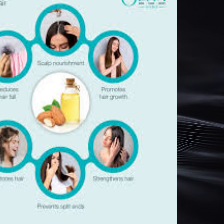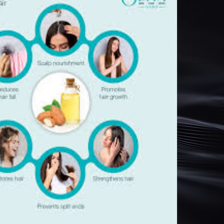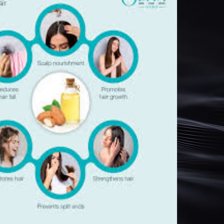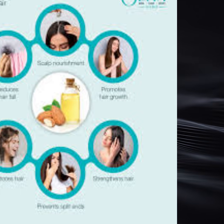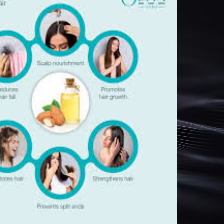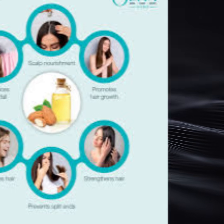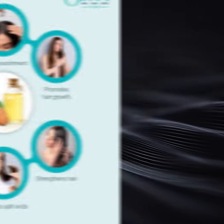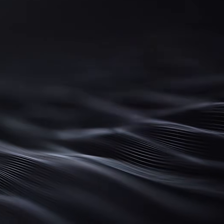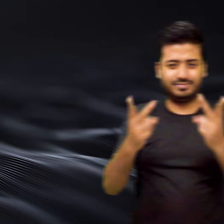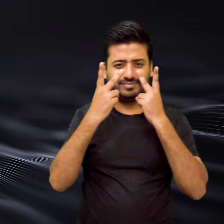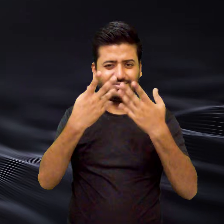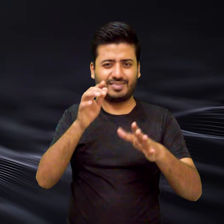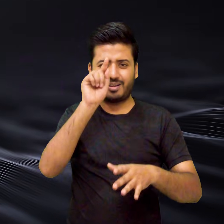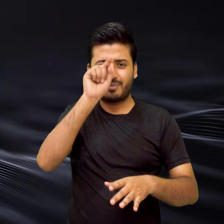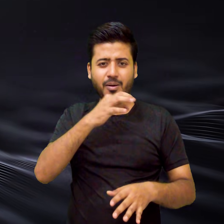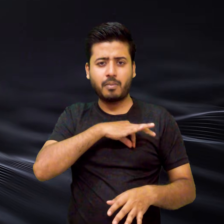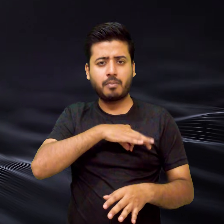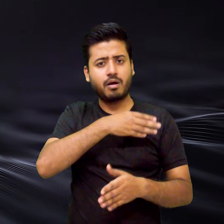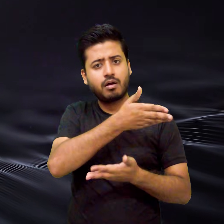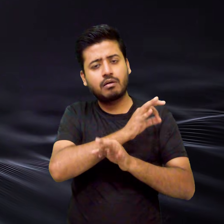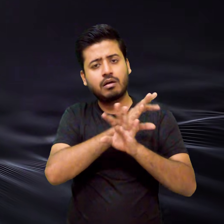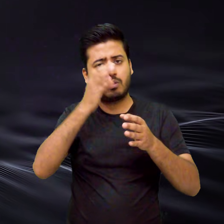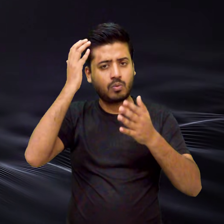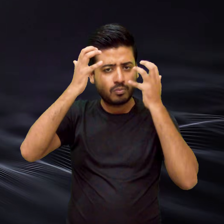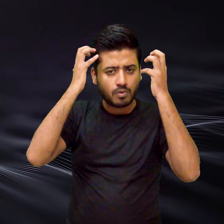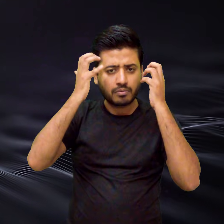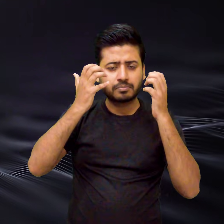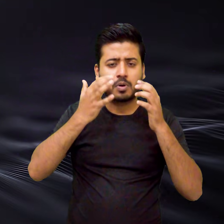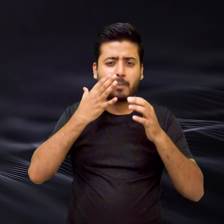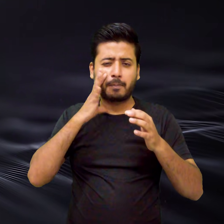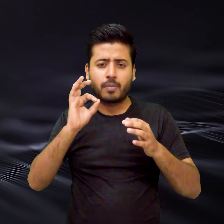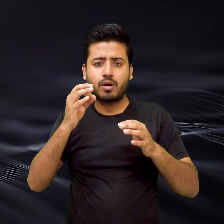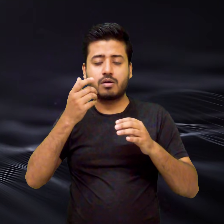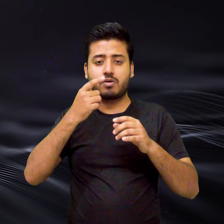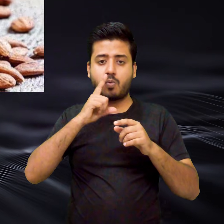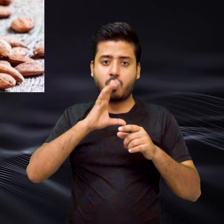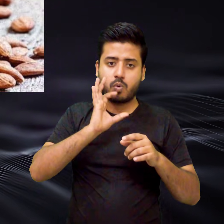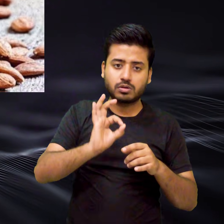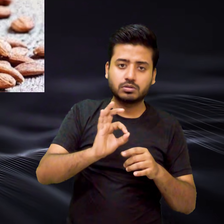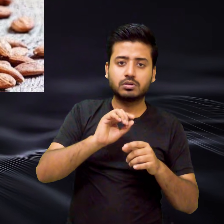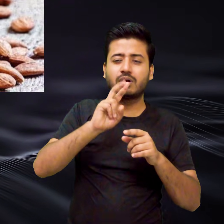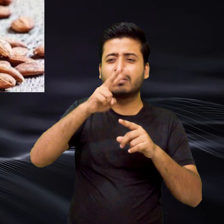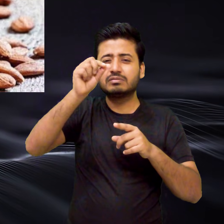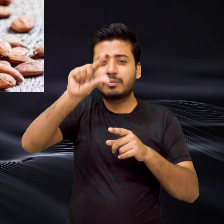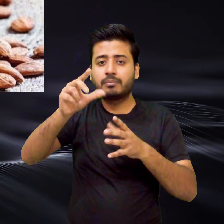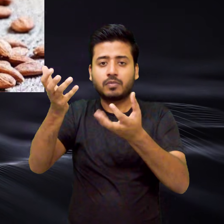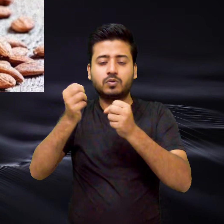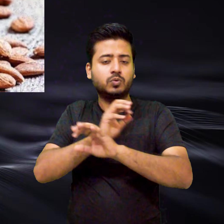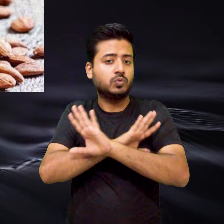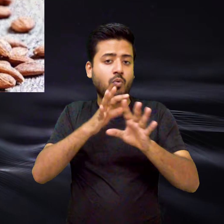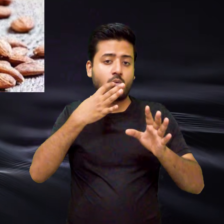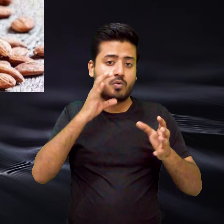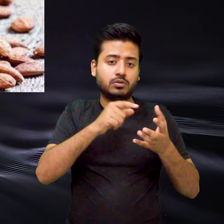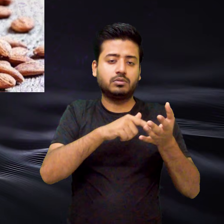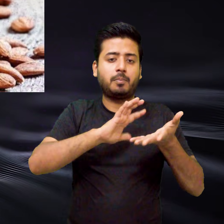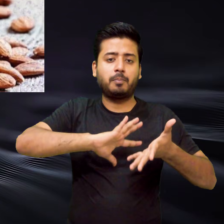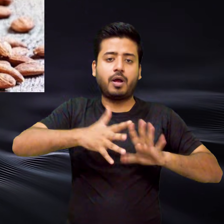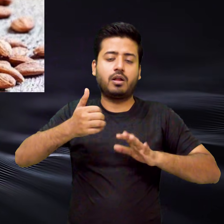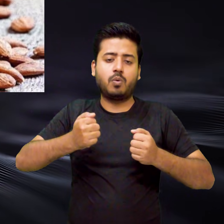cause serious side effects, including breathing problems and death, and they are considered unsafe to eat. Why almonds cannot